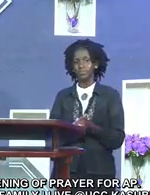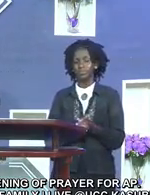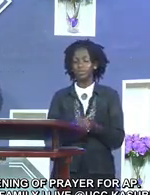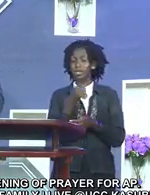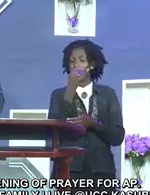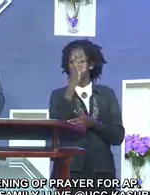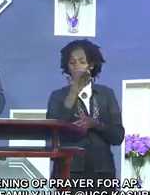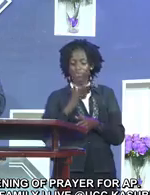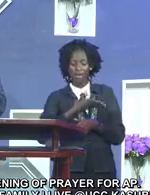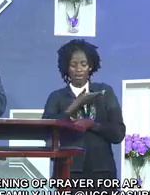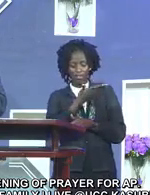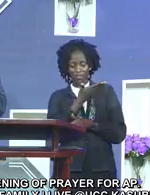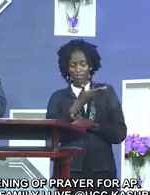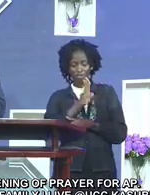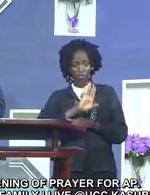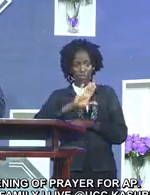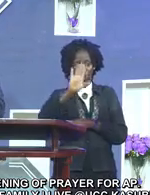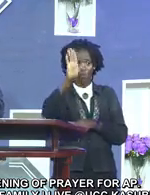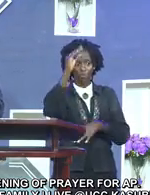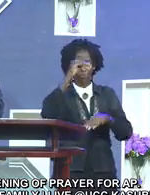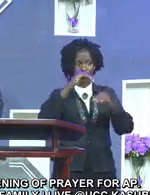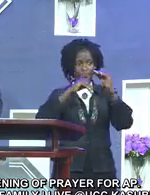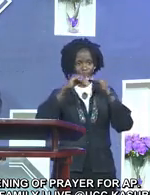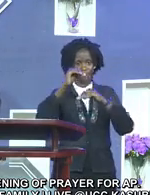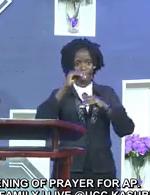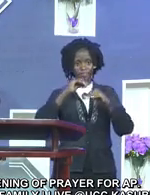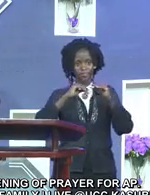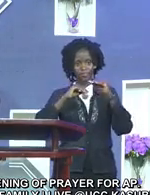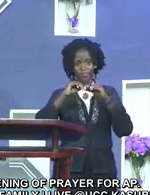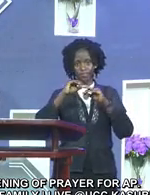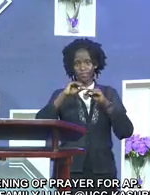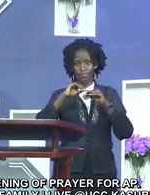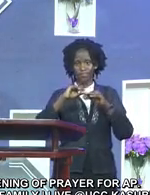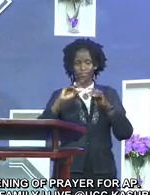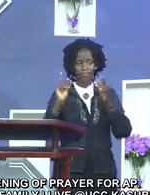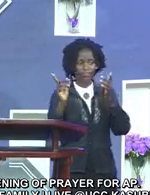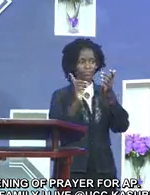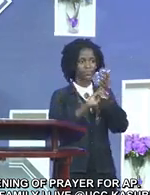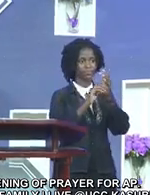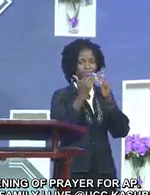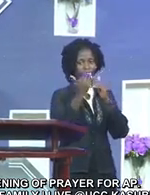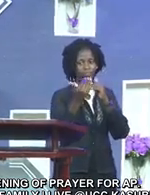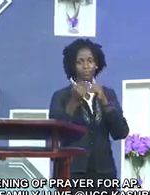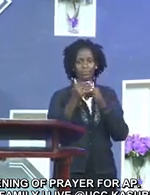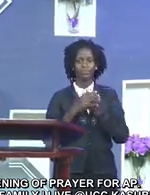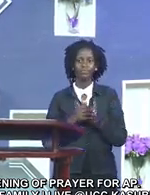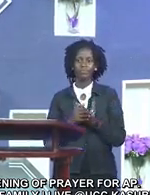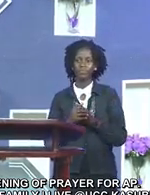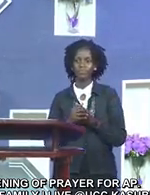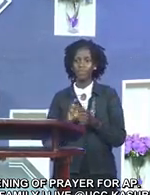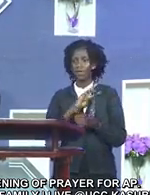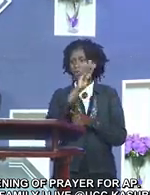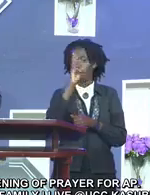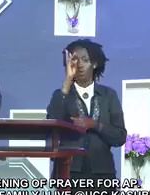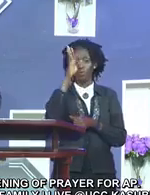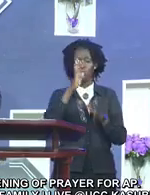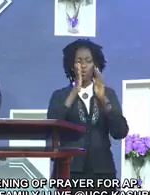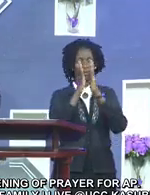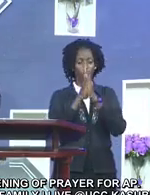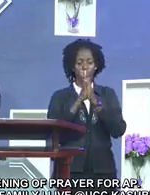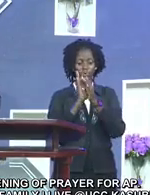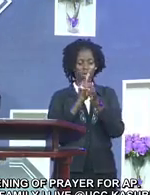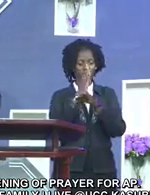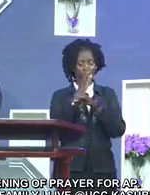olina ekiweebwayo kyo. If you have your offering, okikwate. Hold it. Tugenda kusaba nga